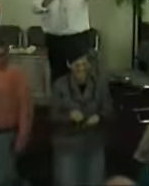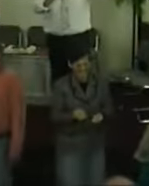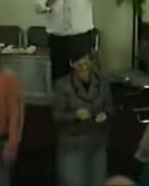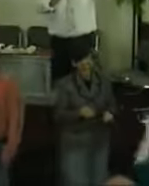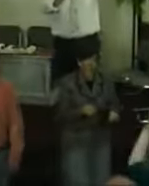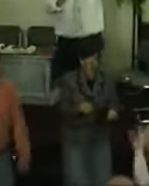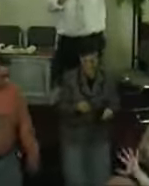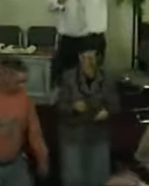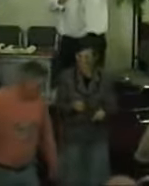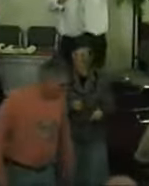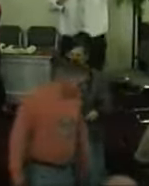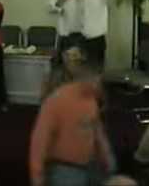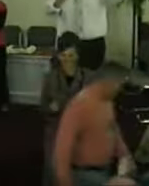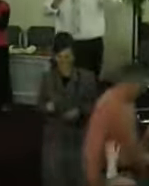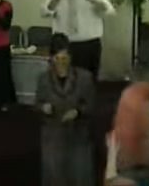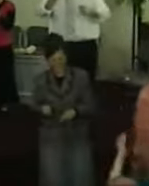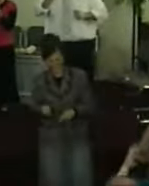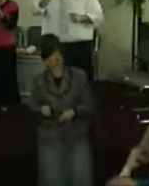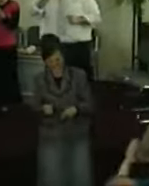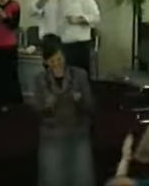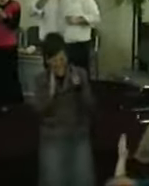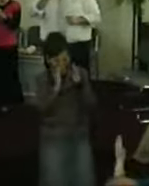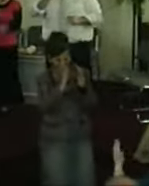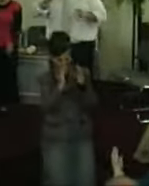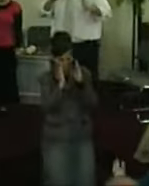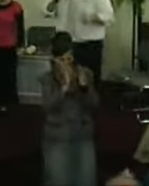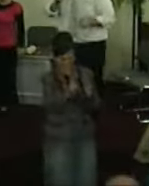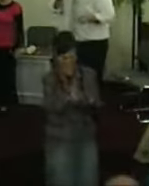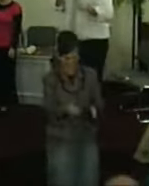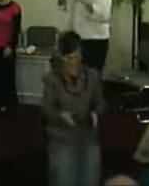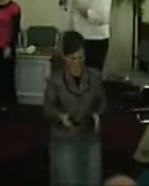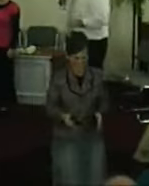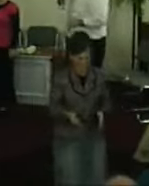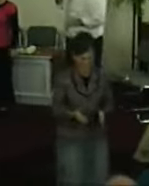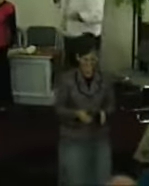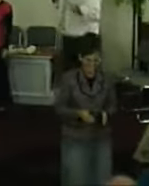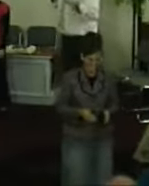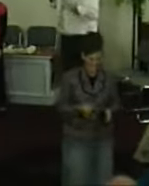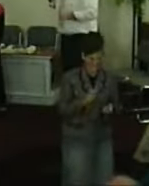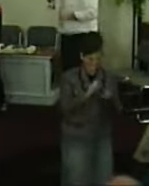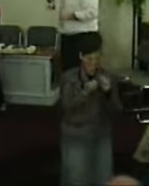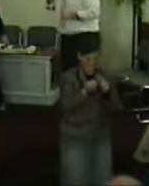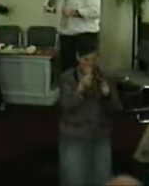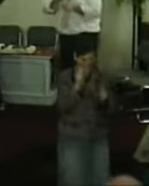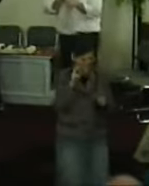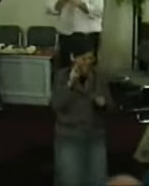you turn into wine. Hallelujah. Open the eyes